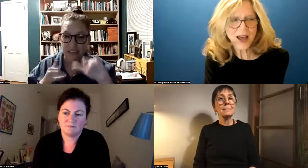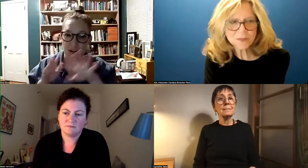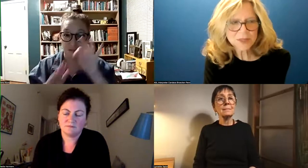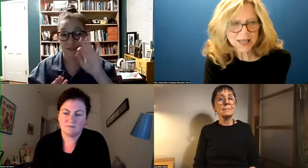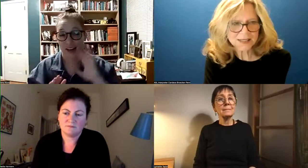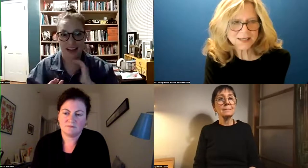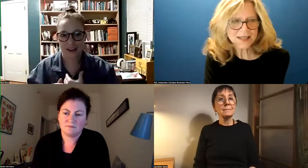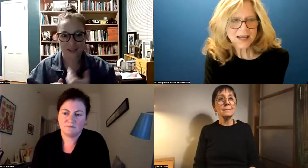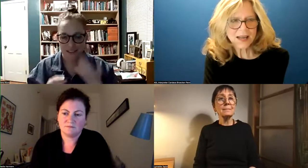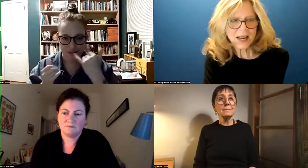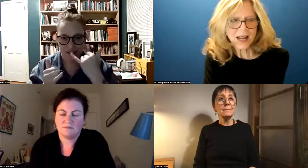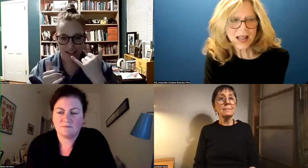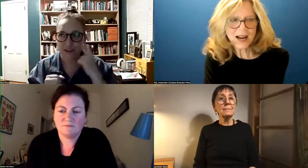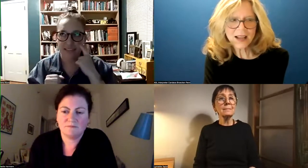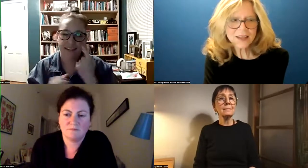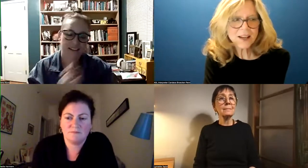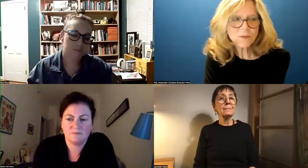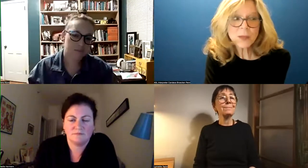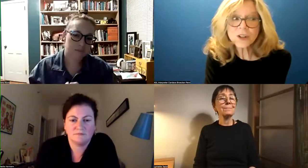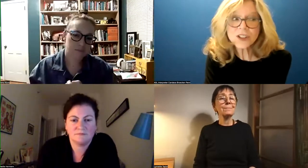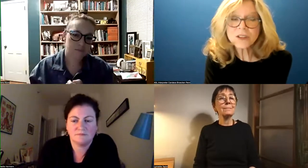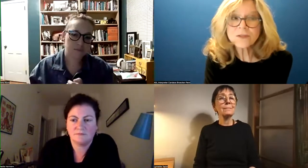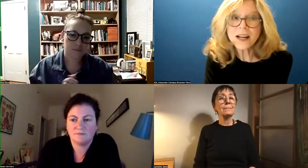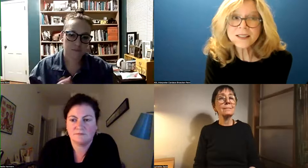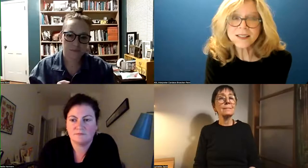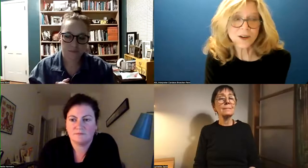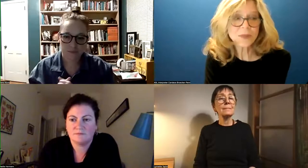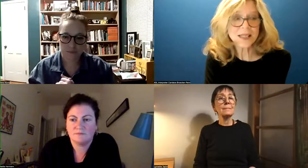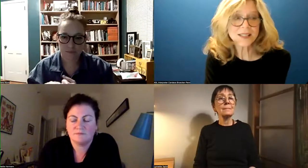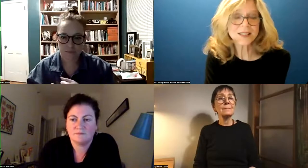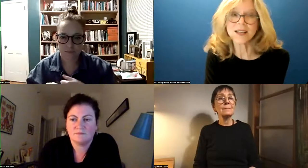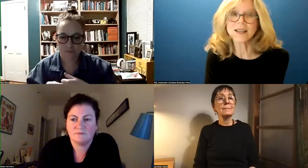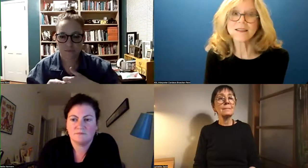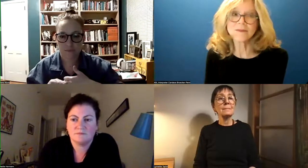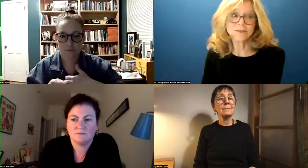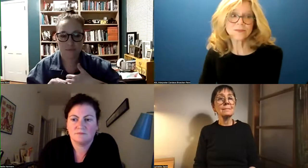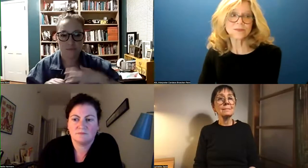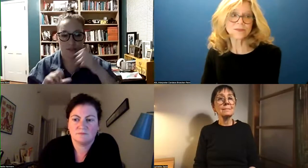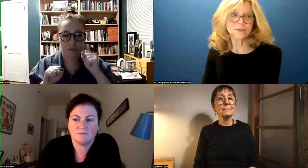Recognizing that place, and I think deaf people are still finding their place today.